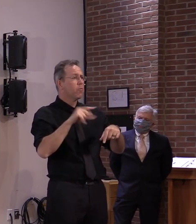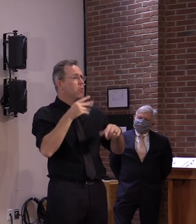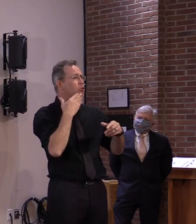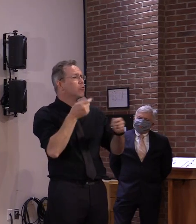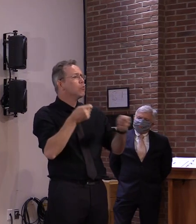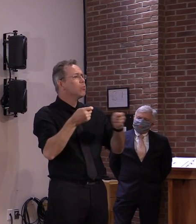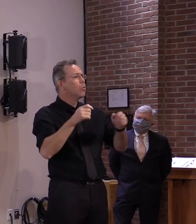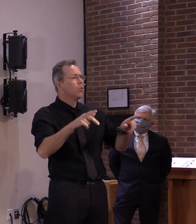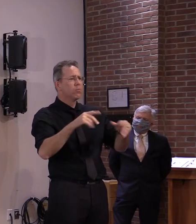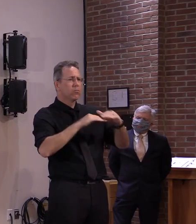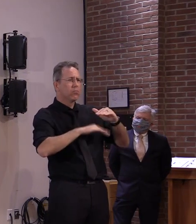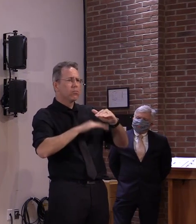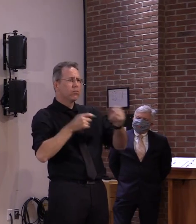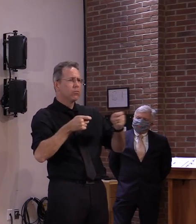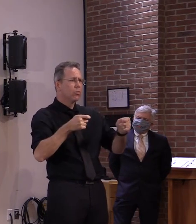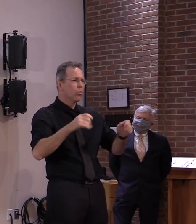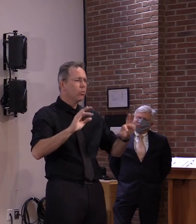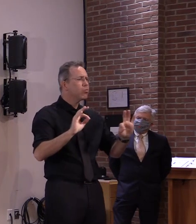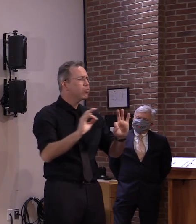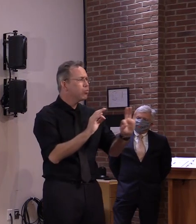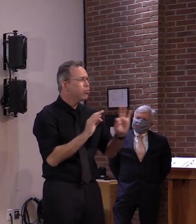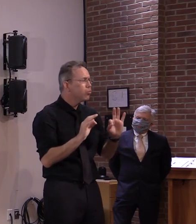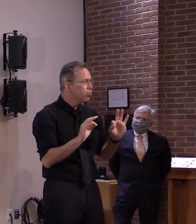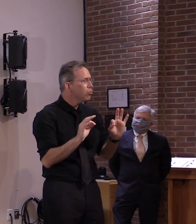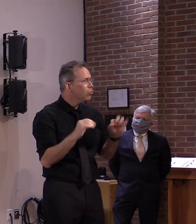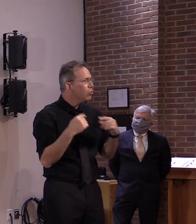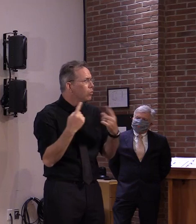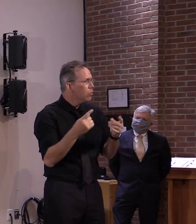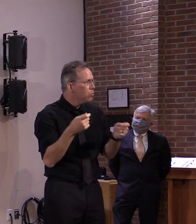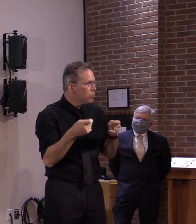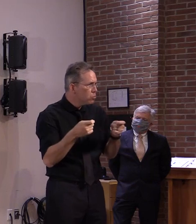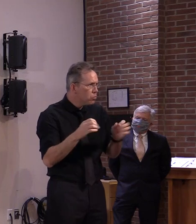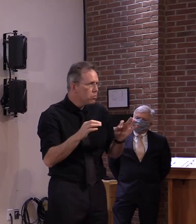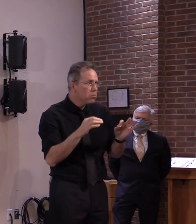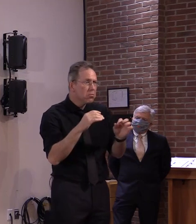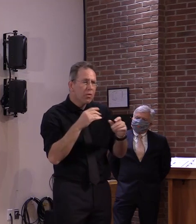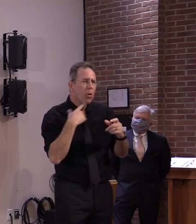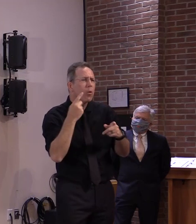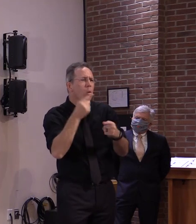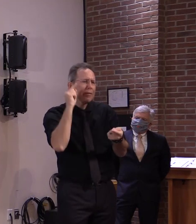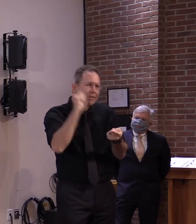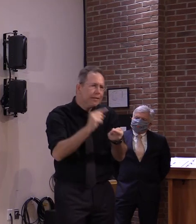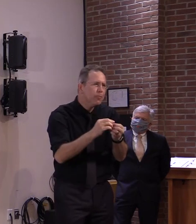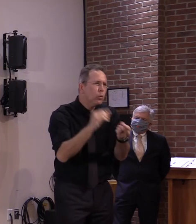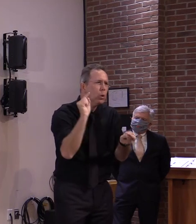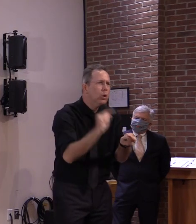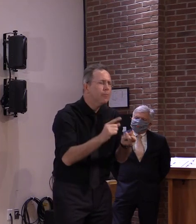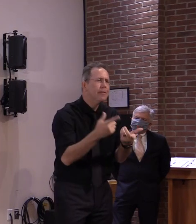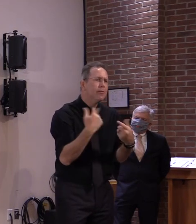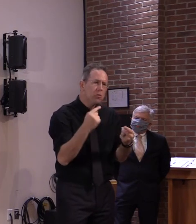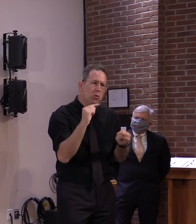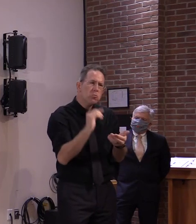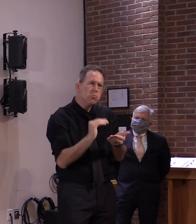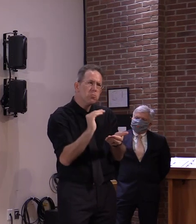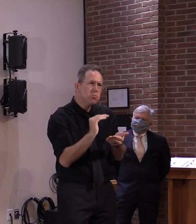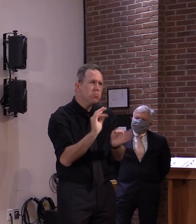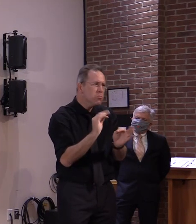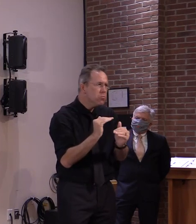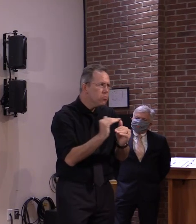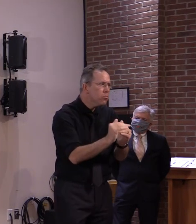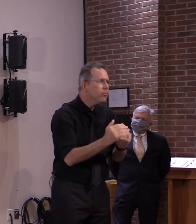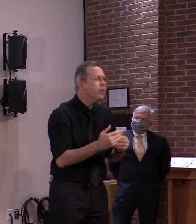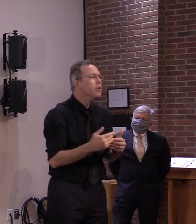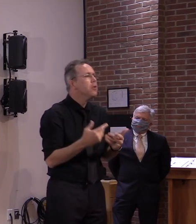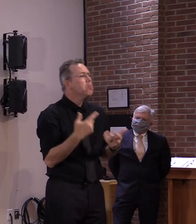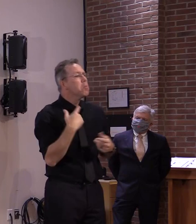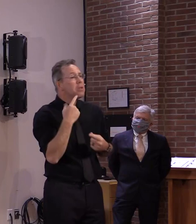seeing, and we get back down to some of the levels we saw earlier in the summer, then we